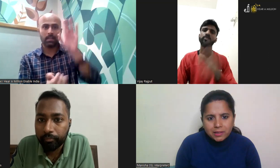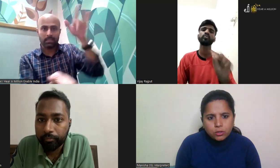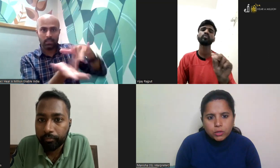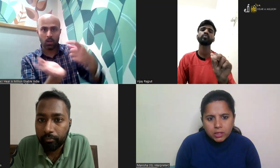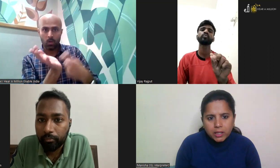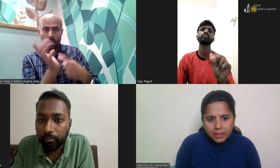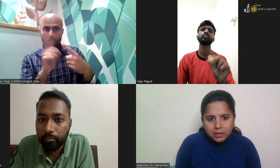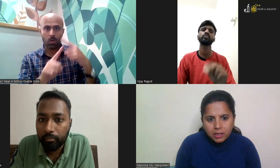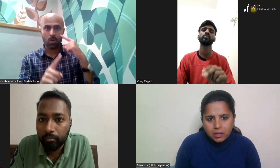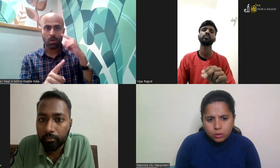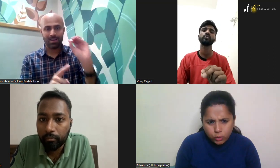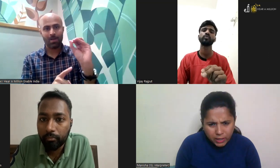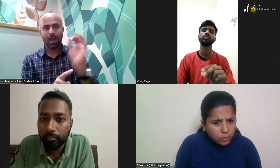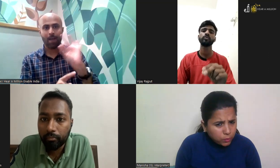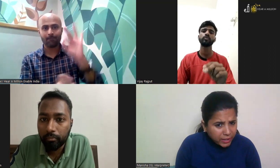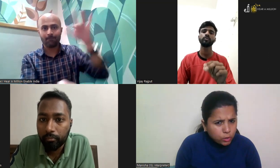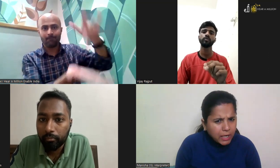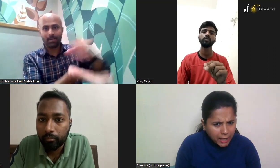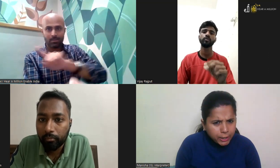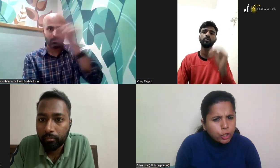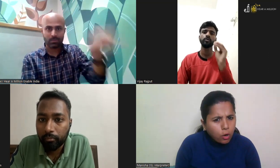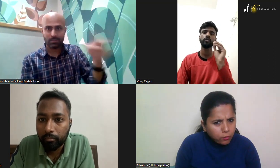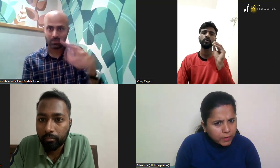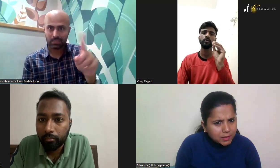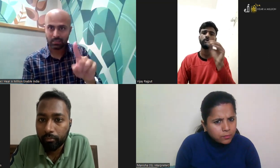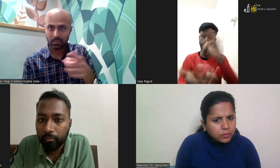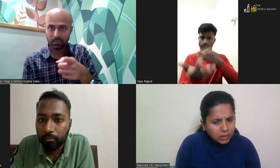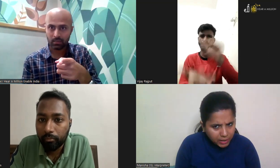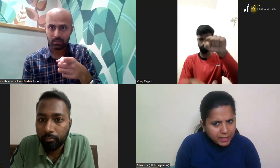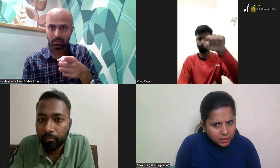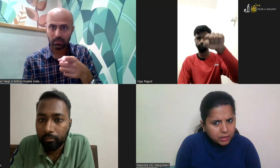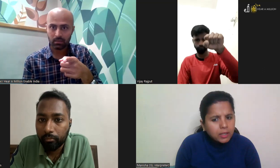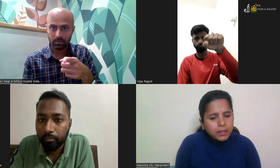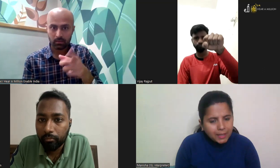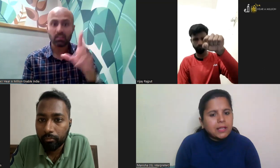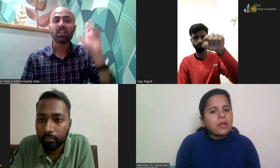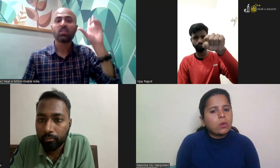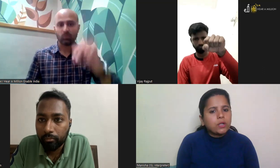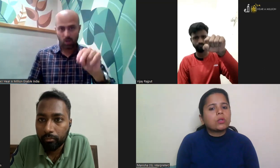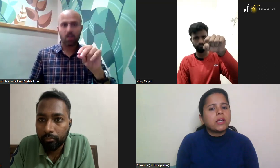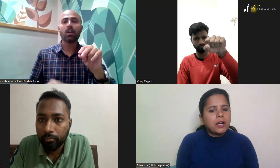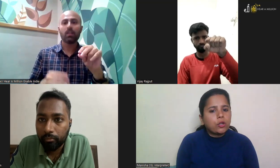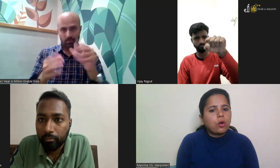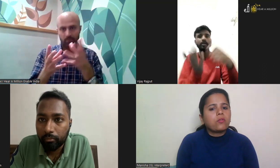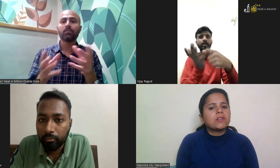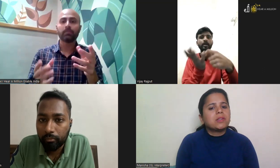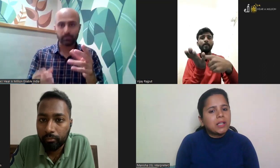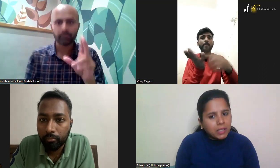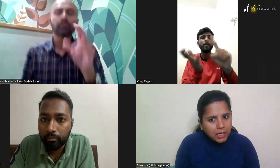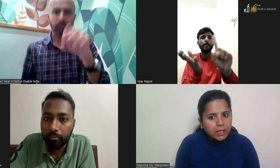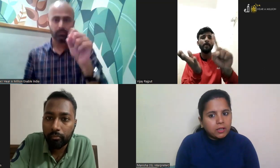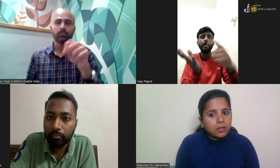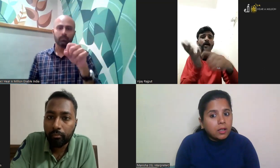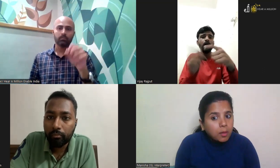driving license. You didn't get you went to the RTO office. right? Yes, I went to the RTO office,